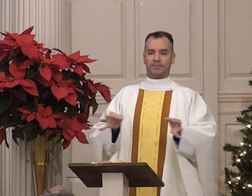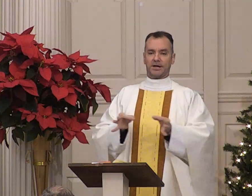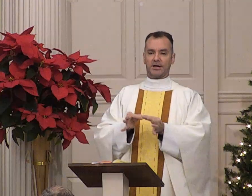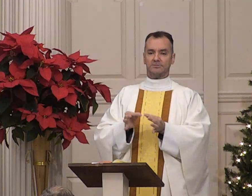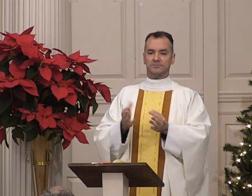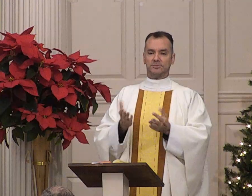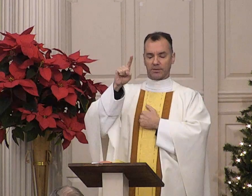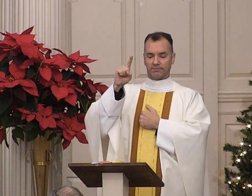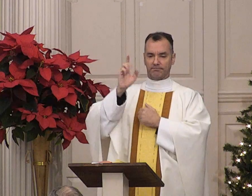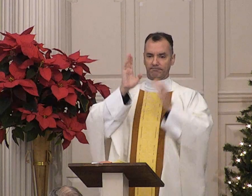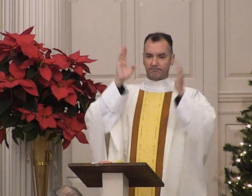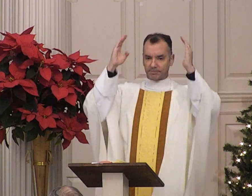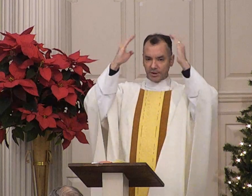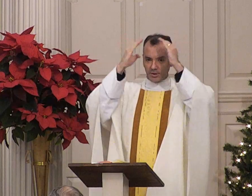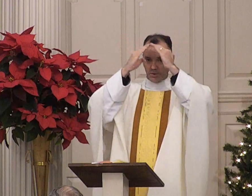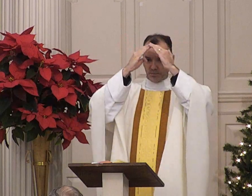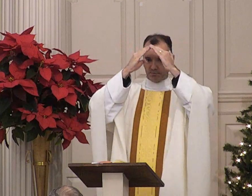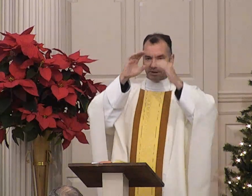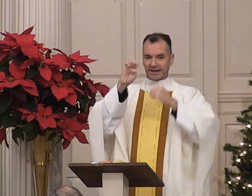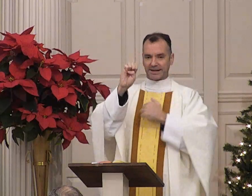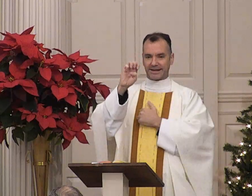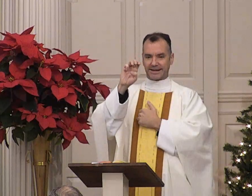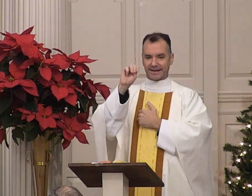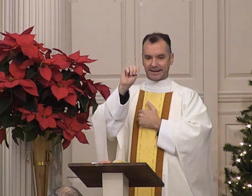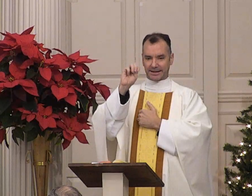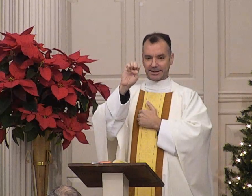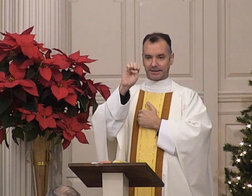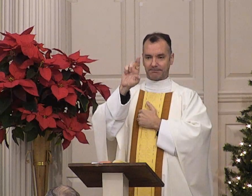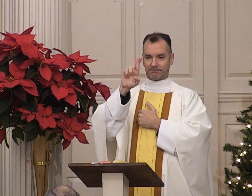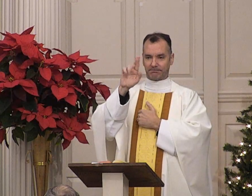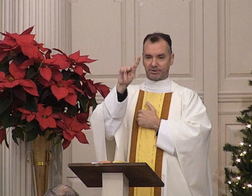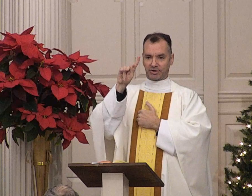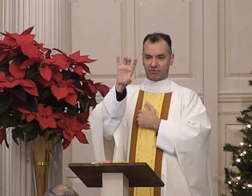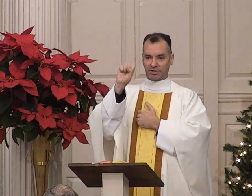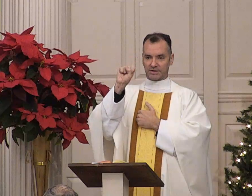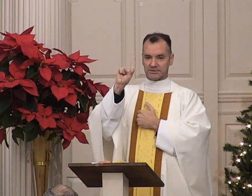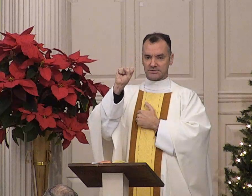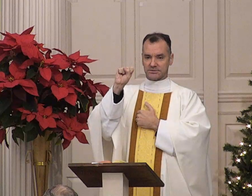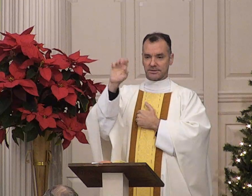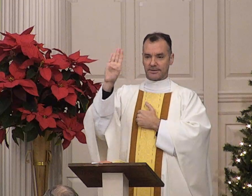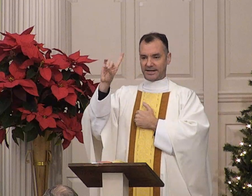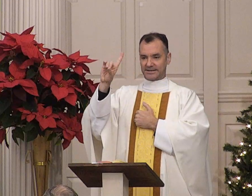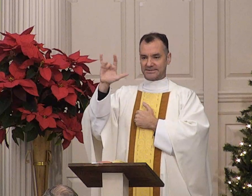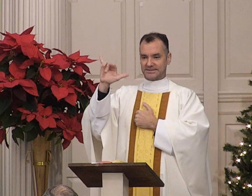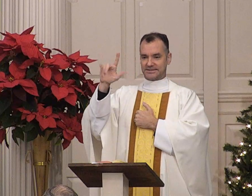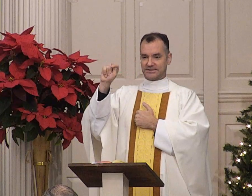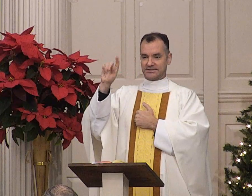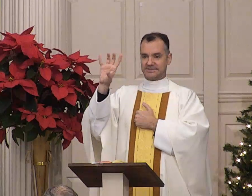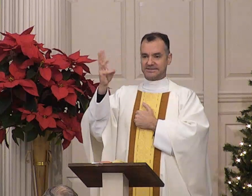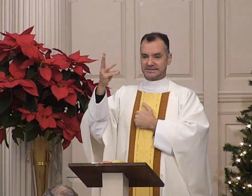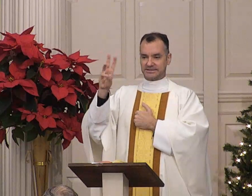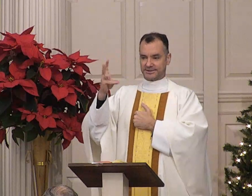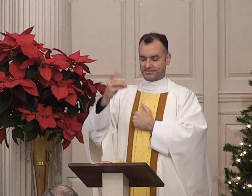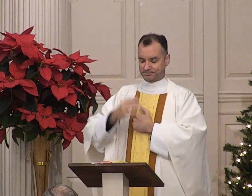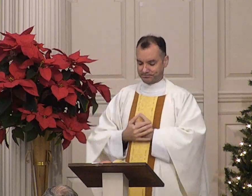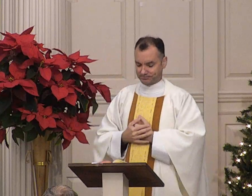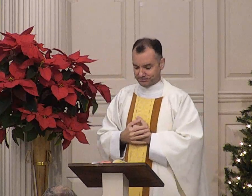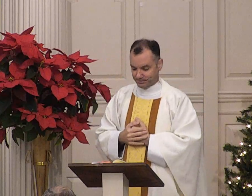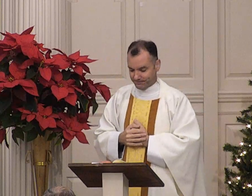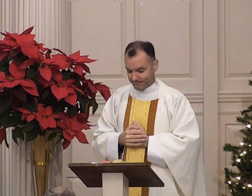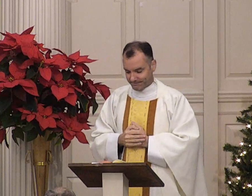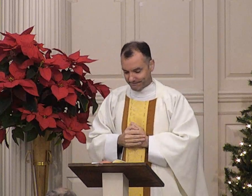Today's Mass is being offered for Pope Emeritus Benedict